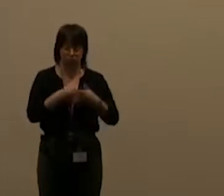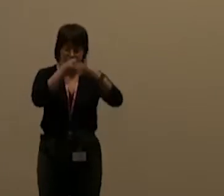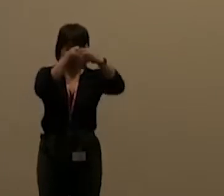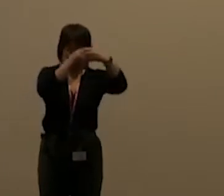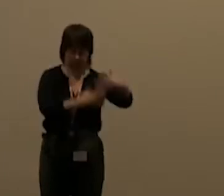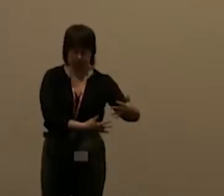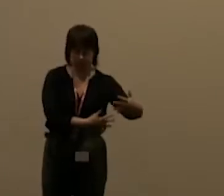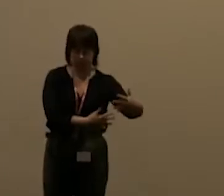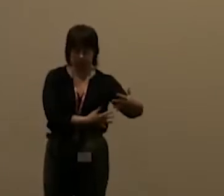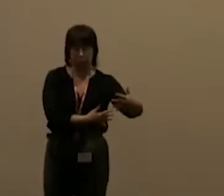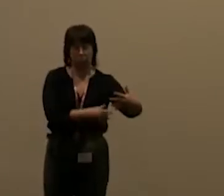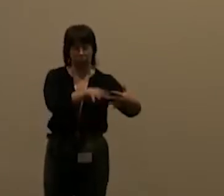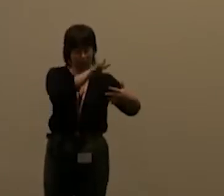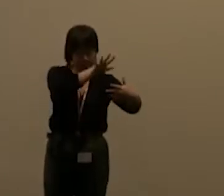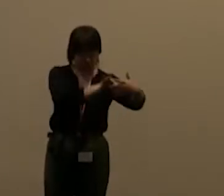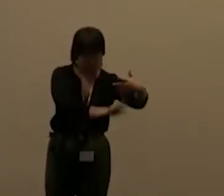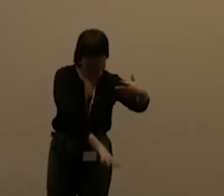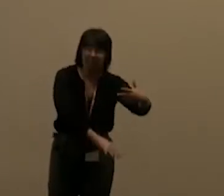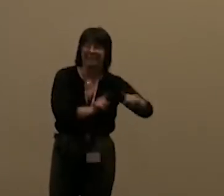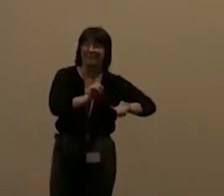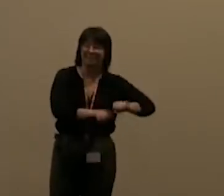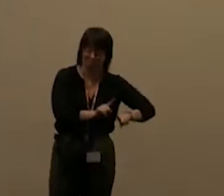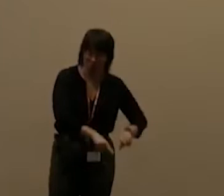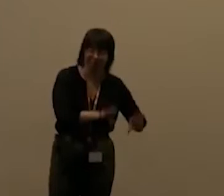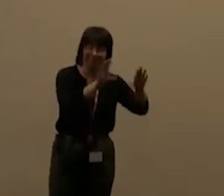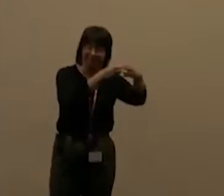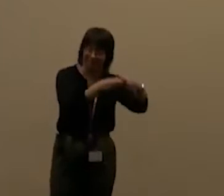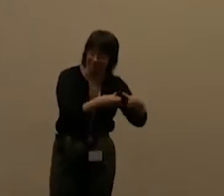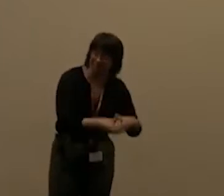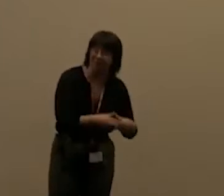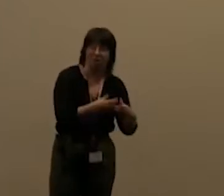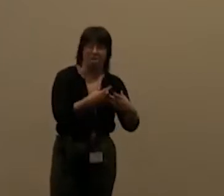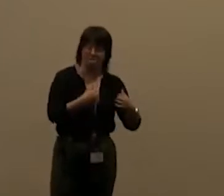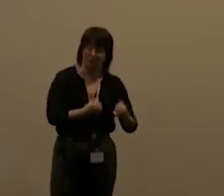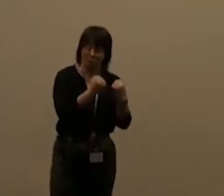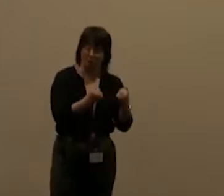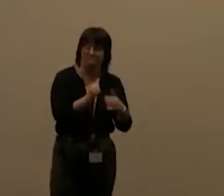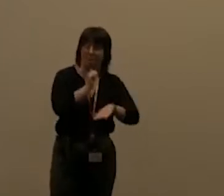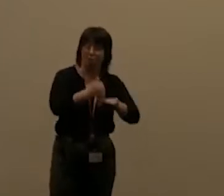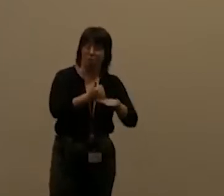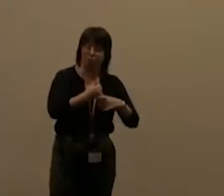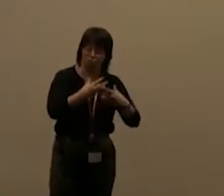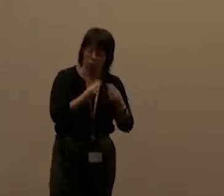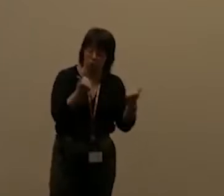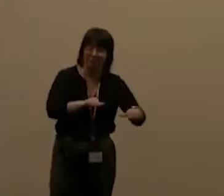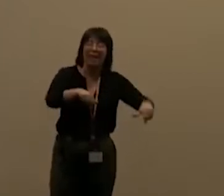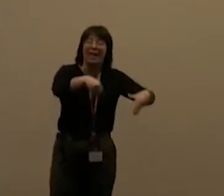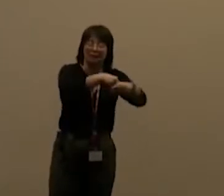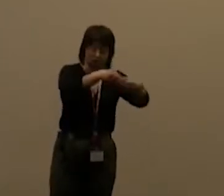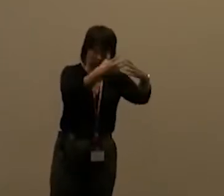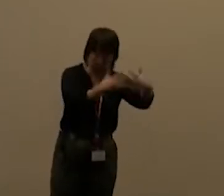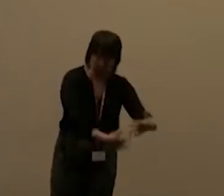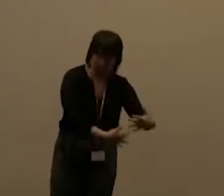on the left-hand side of all the different teams which we have Power Platform solutions built in. So you can see, like in the